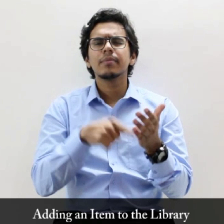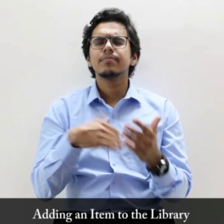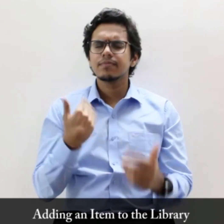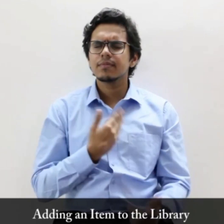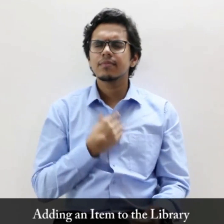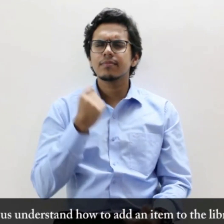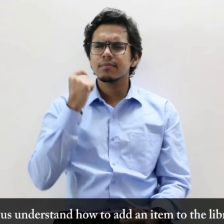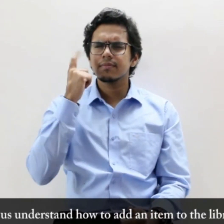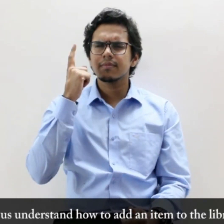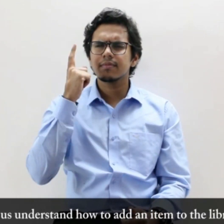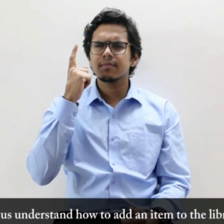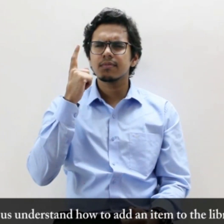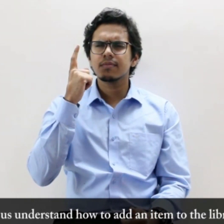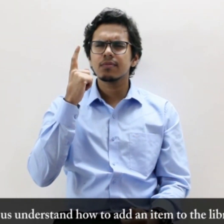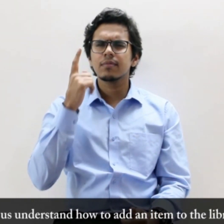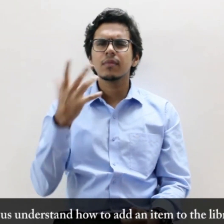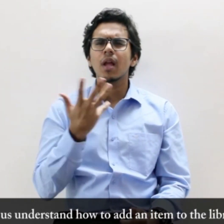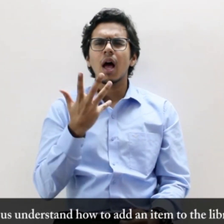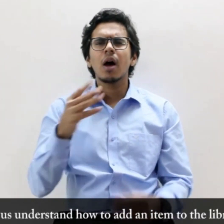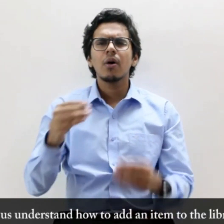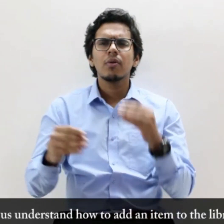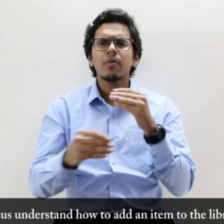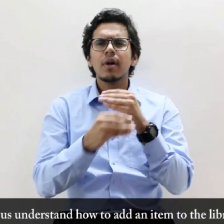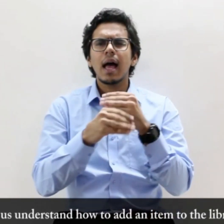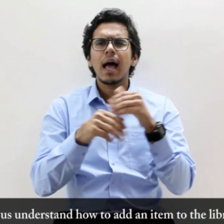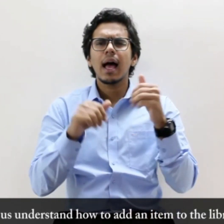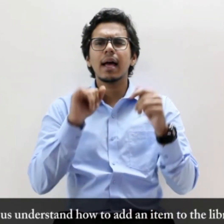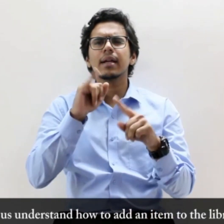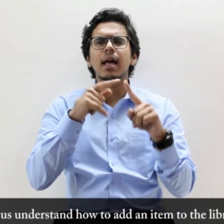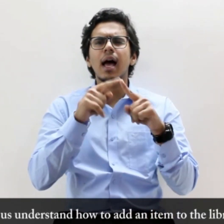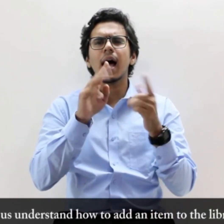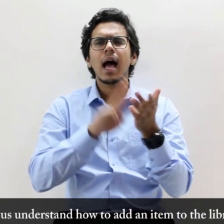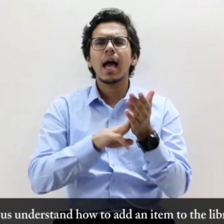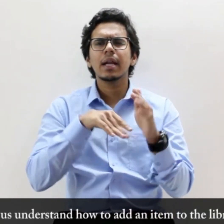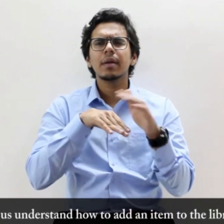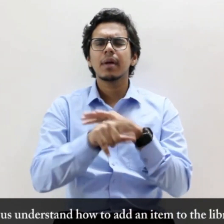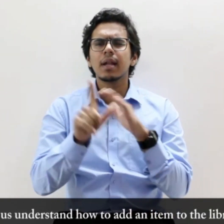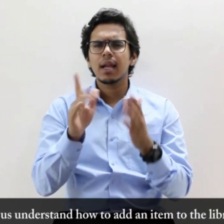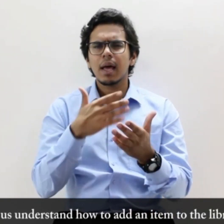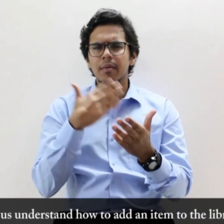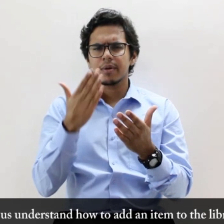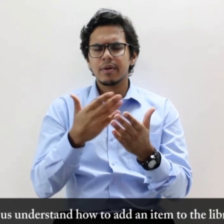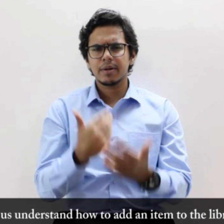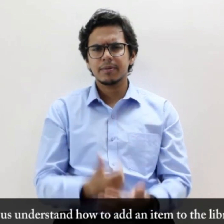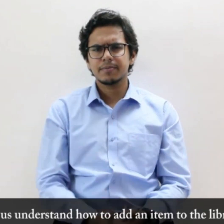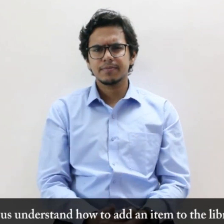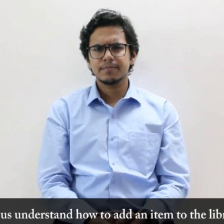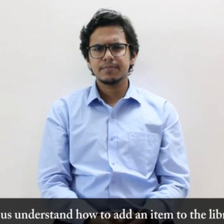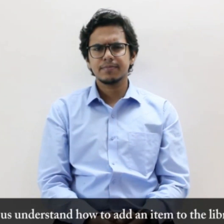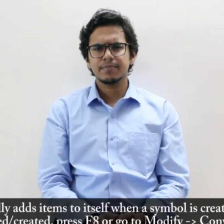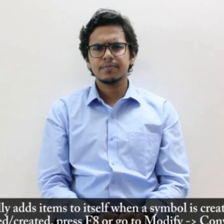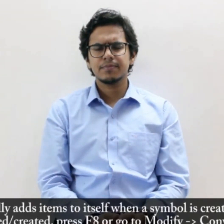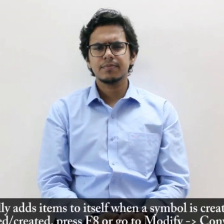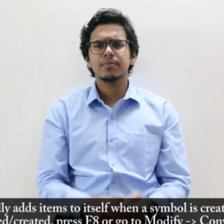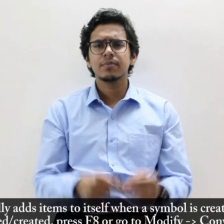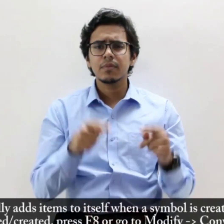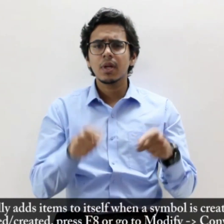Let us understand how to add an item to the library. It automatically